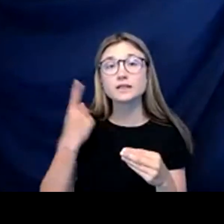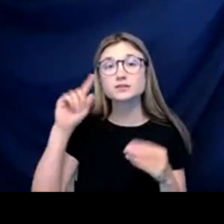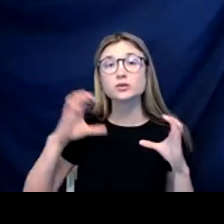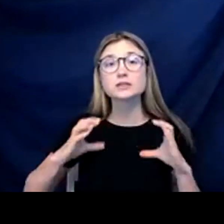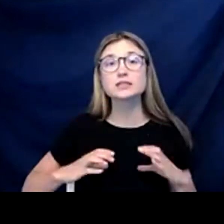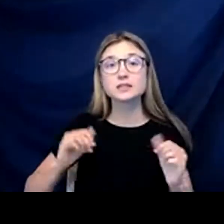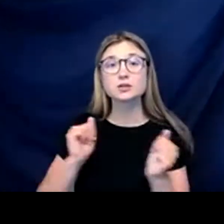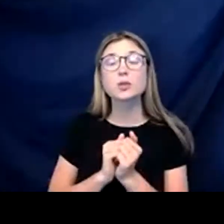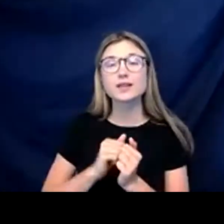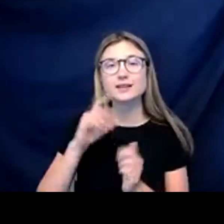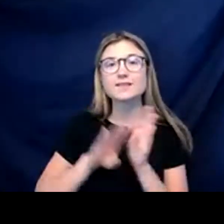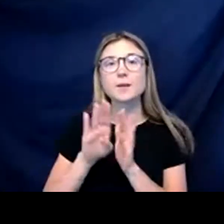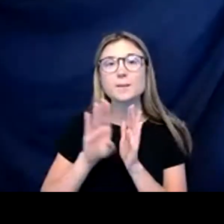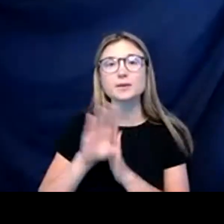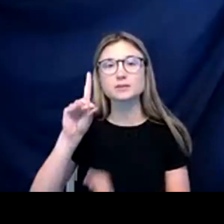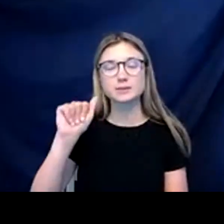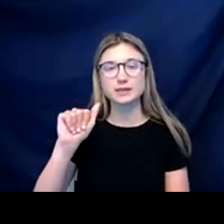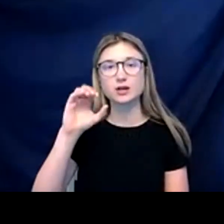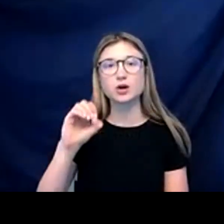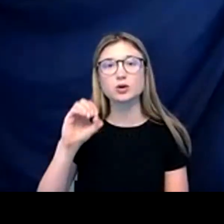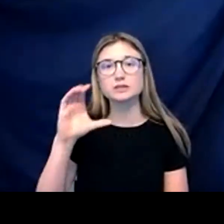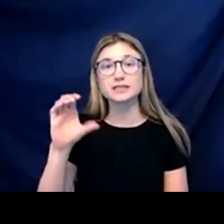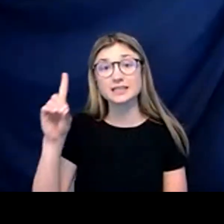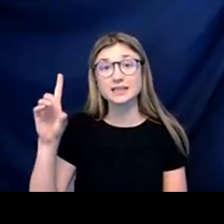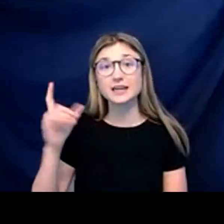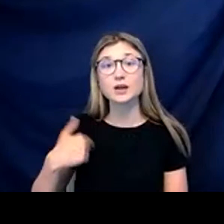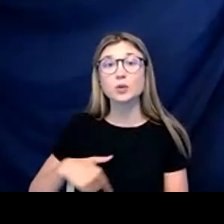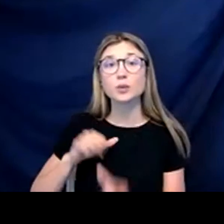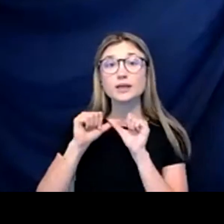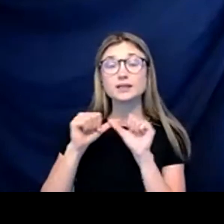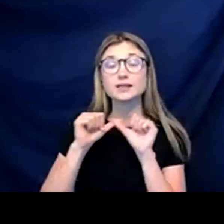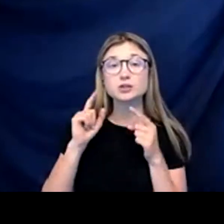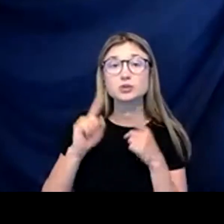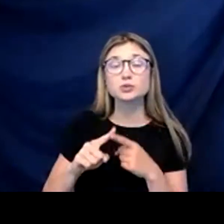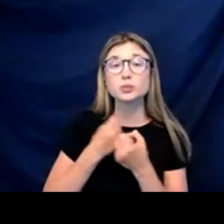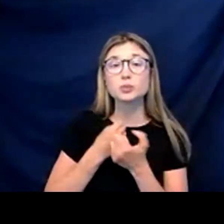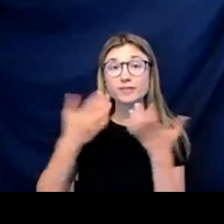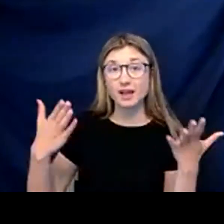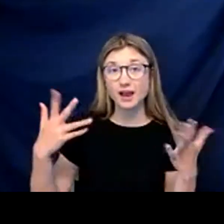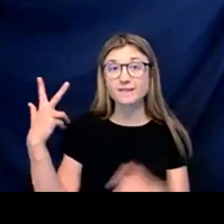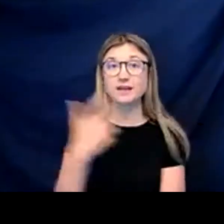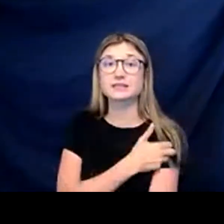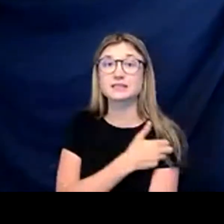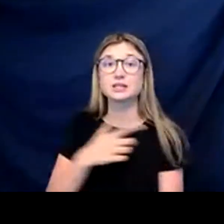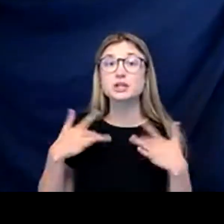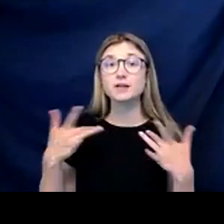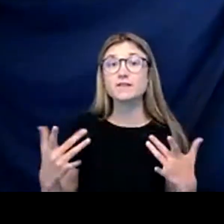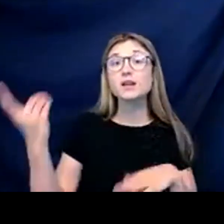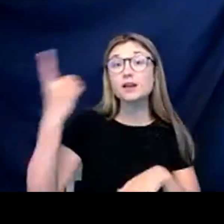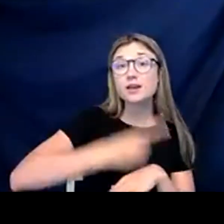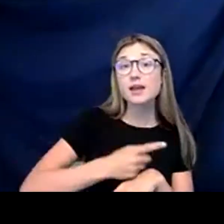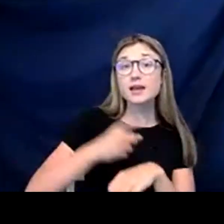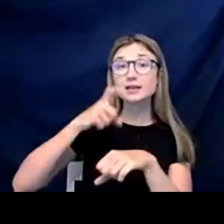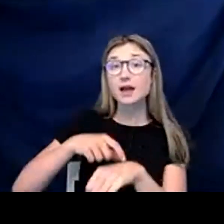OCDD, has continued to provide vaccination, event dates and times, and registration support